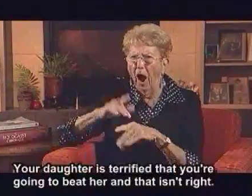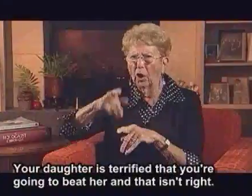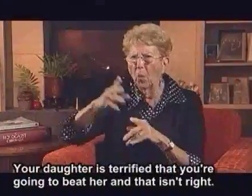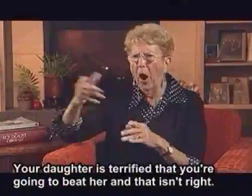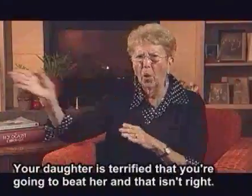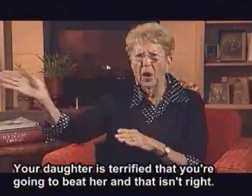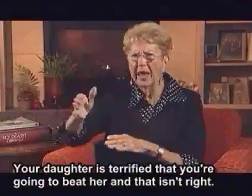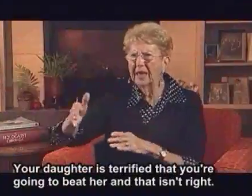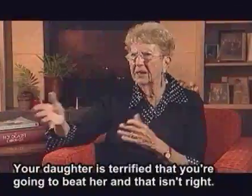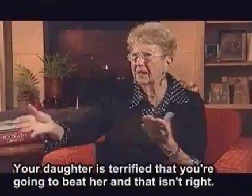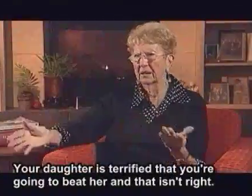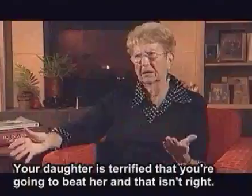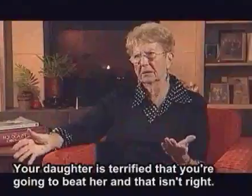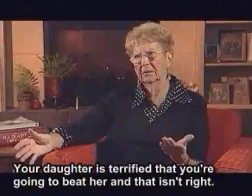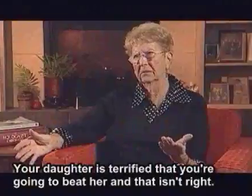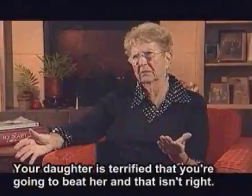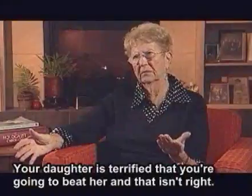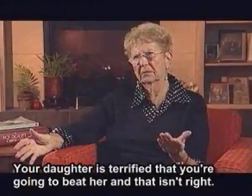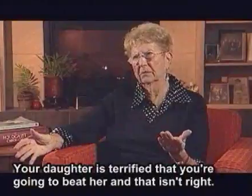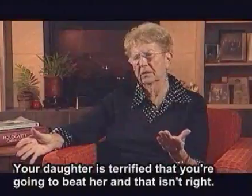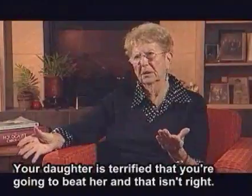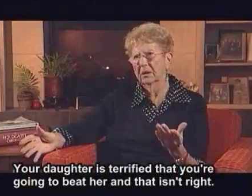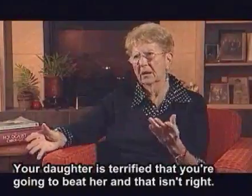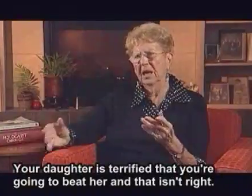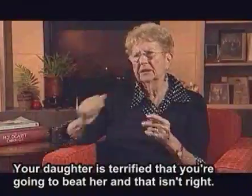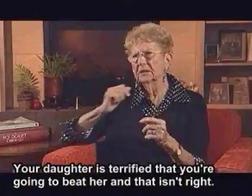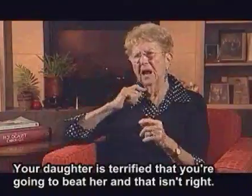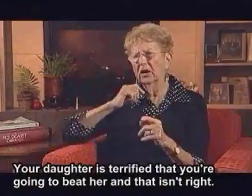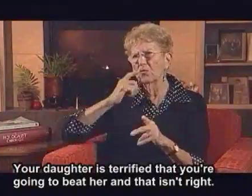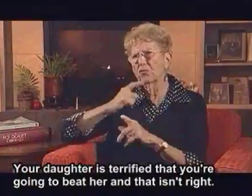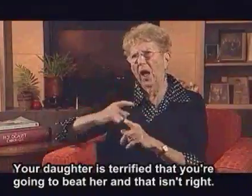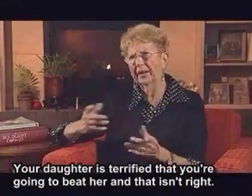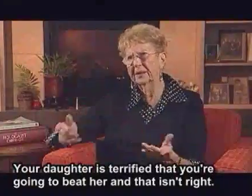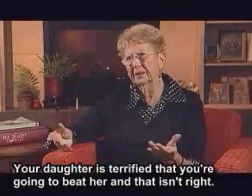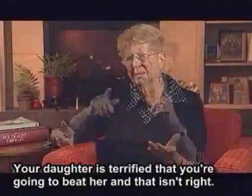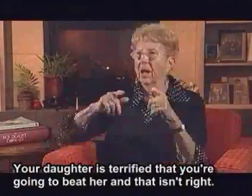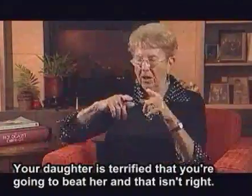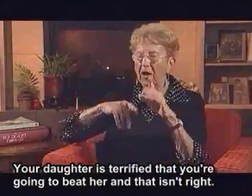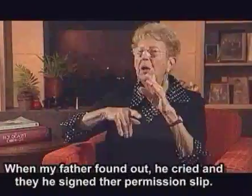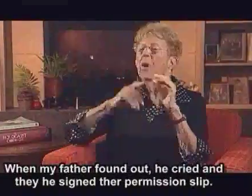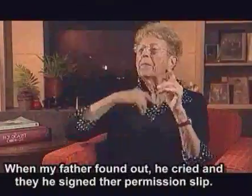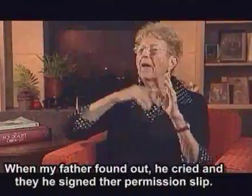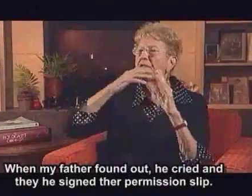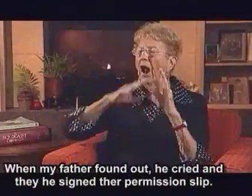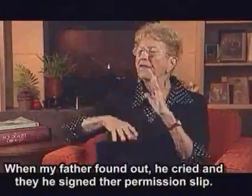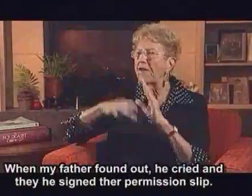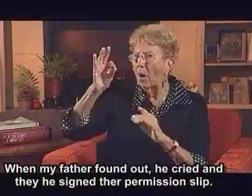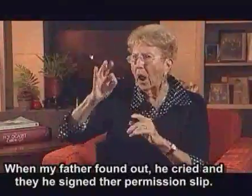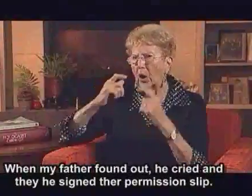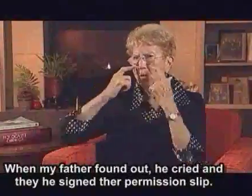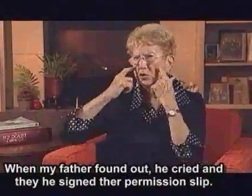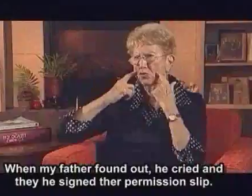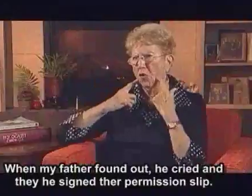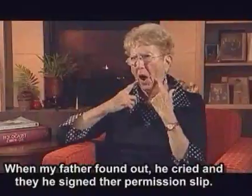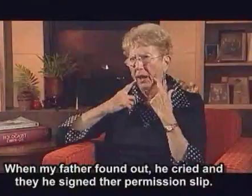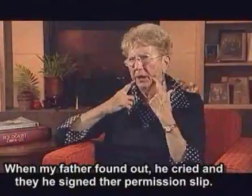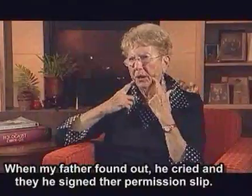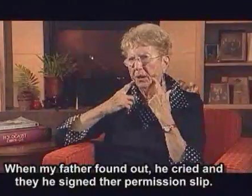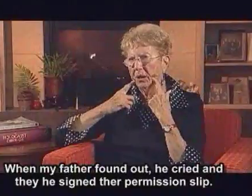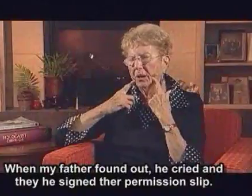Your daughter's terrified that you're going to beat her, and that that isn't right. When my father found out, he cried, and then he